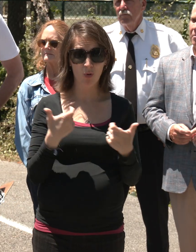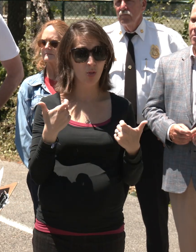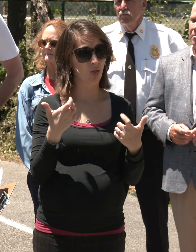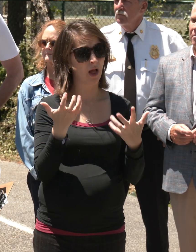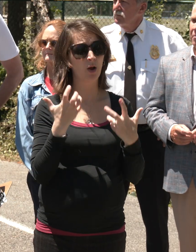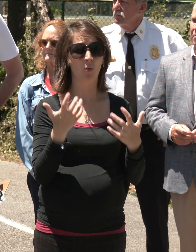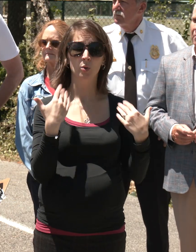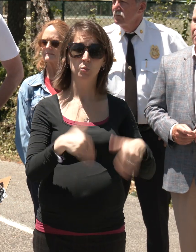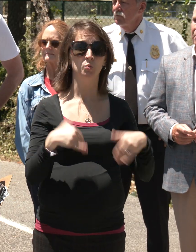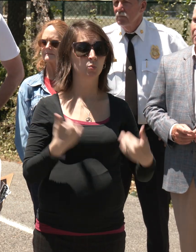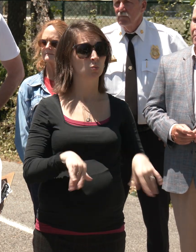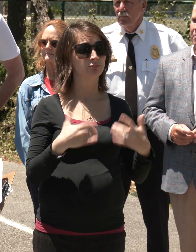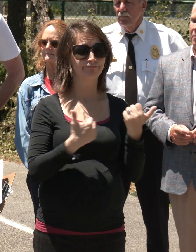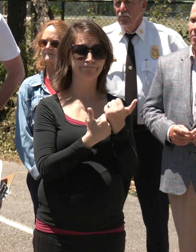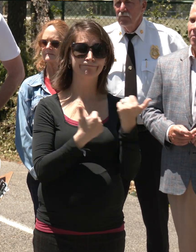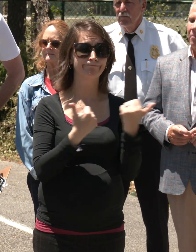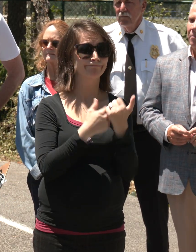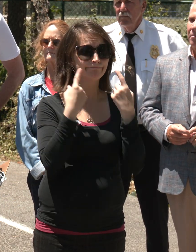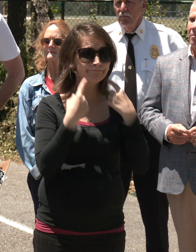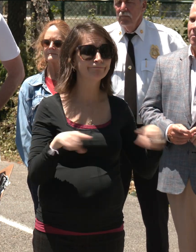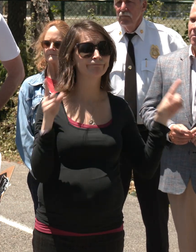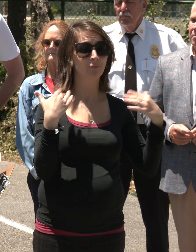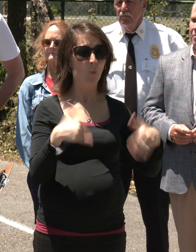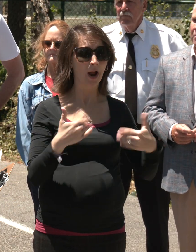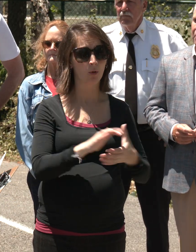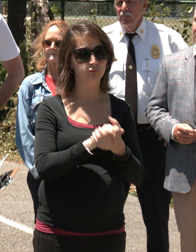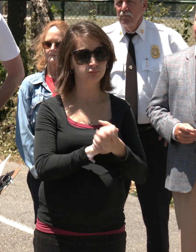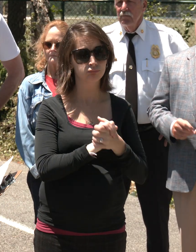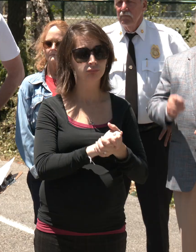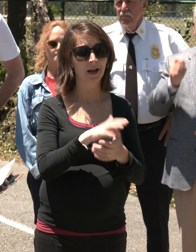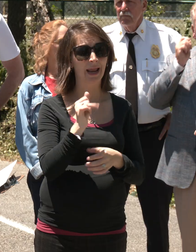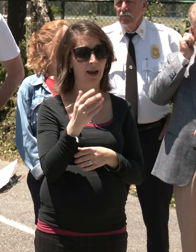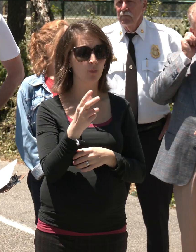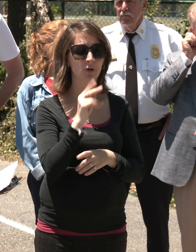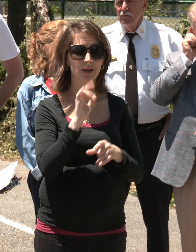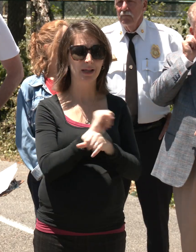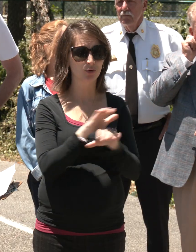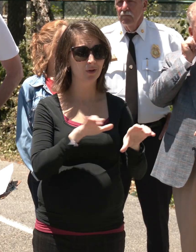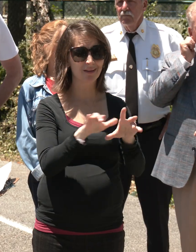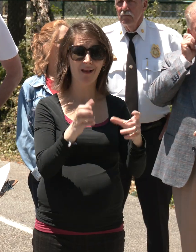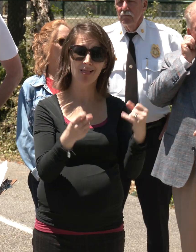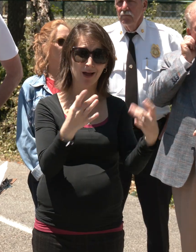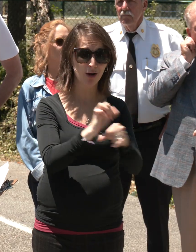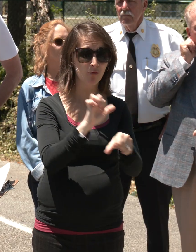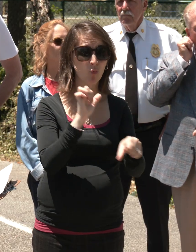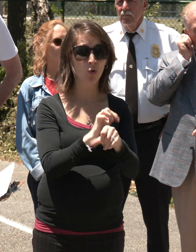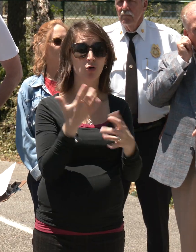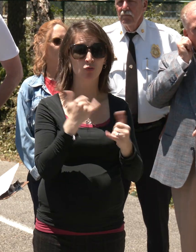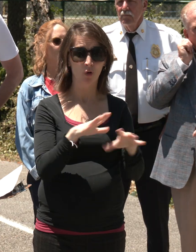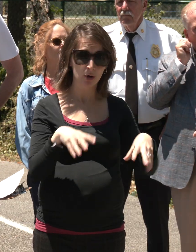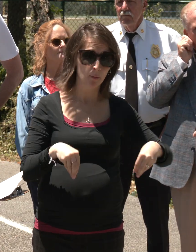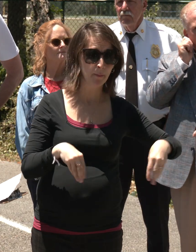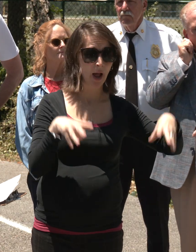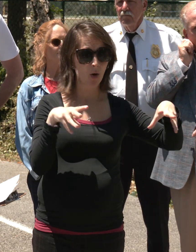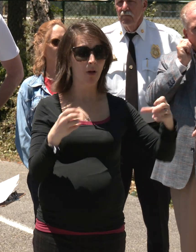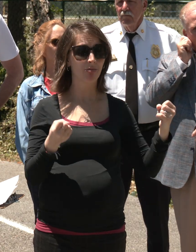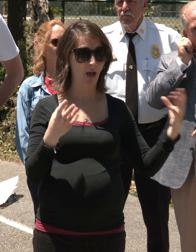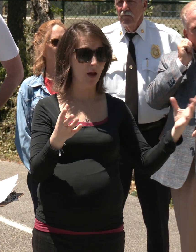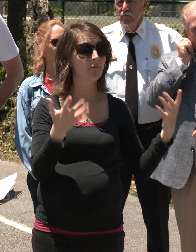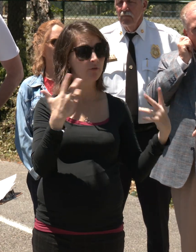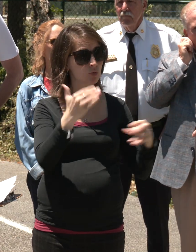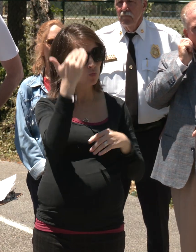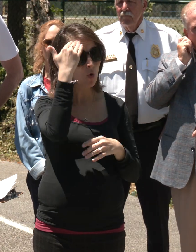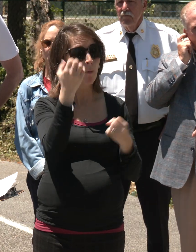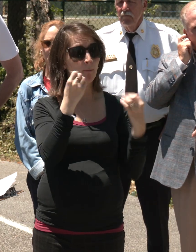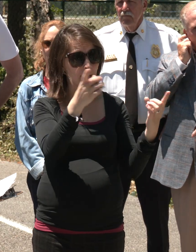to give a huge shout out to Ameren, who has done an enormous amount of work getting the vast majority of us back on power. We know many of you